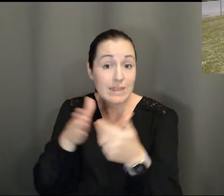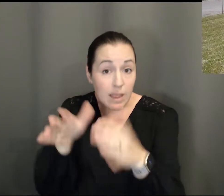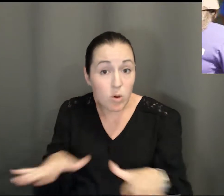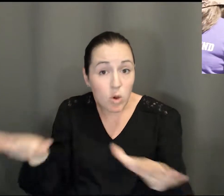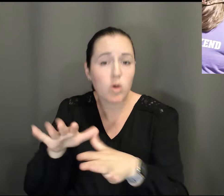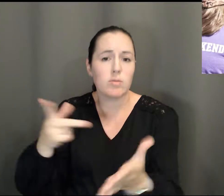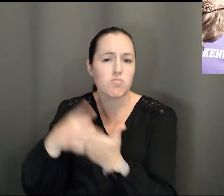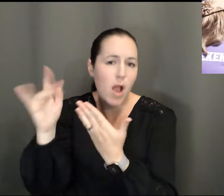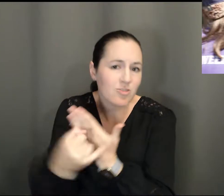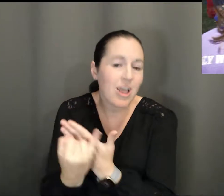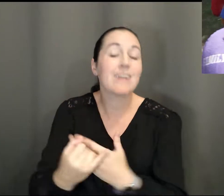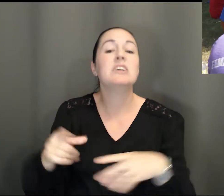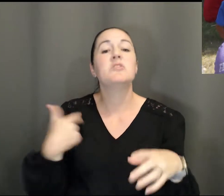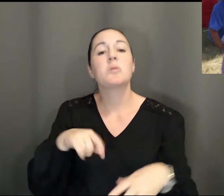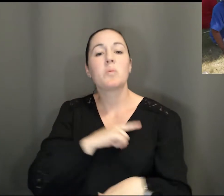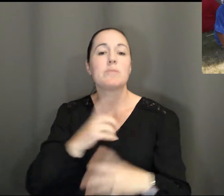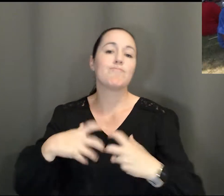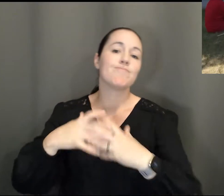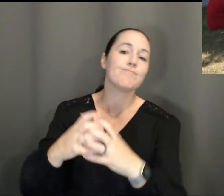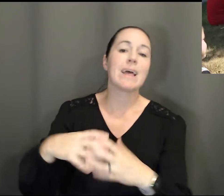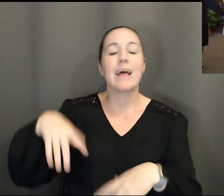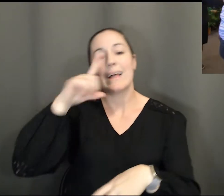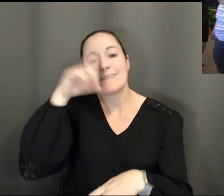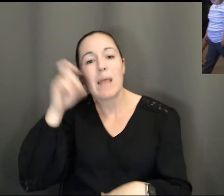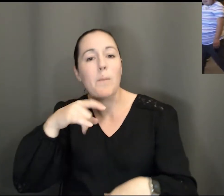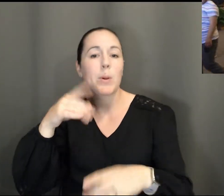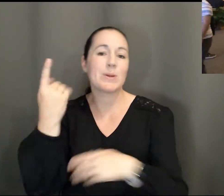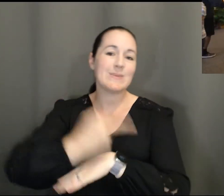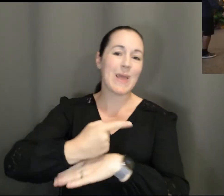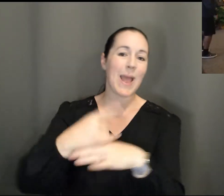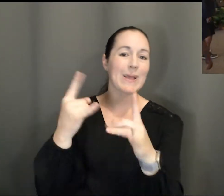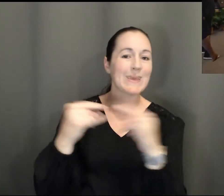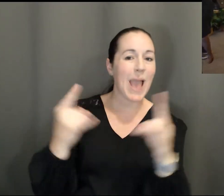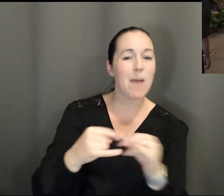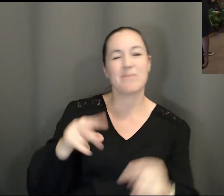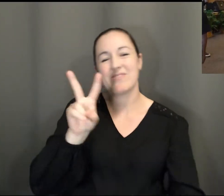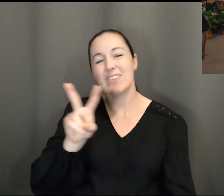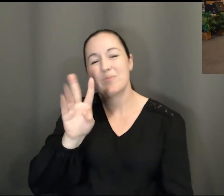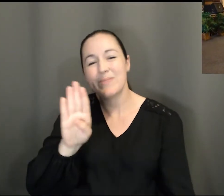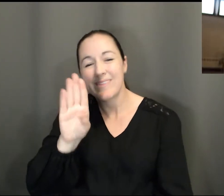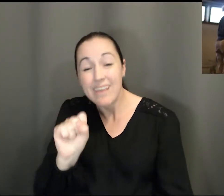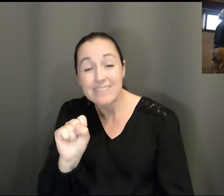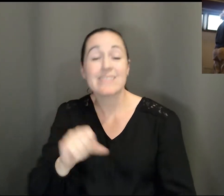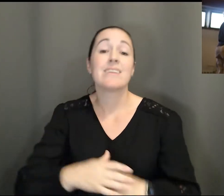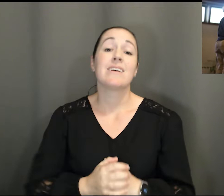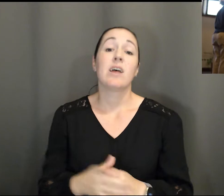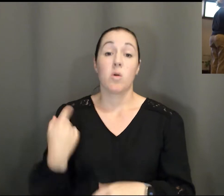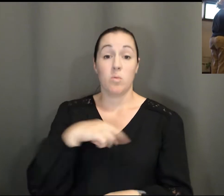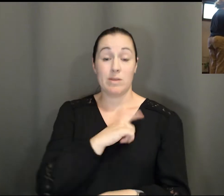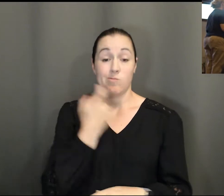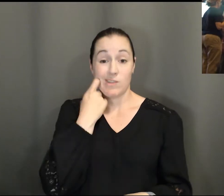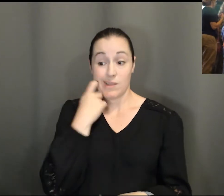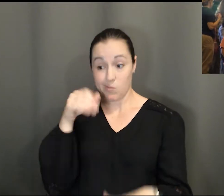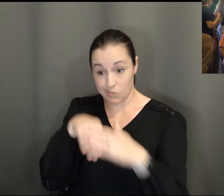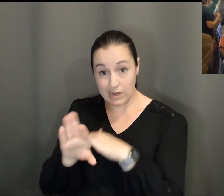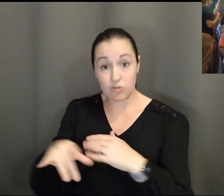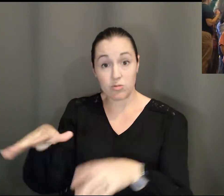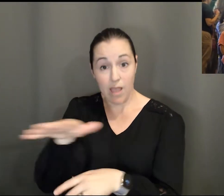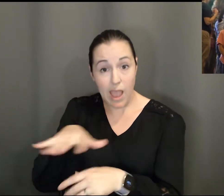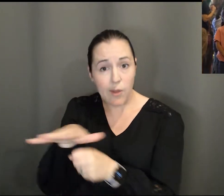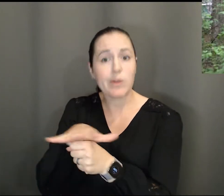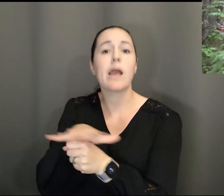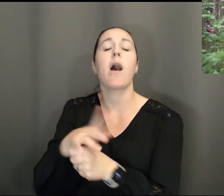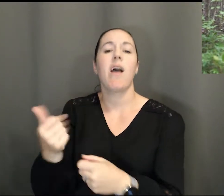project areas, doing a summer day camp or a vacation Bible school throughout the neighborhood. Yesterday, we went into an area that houses